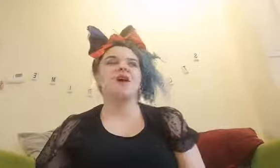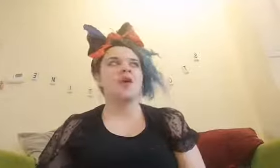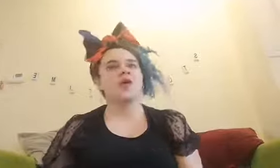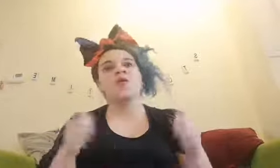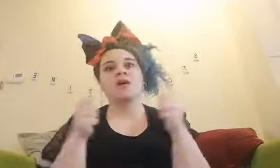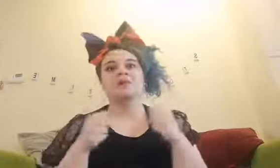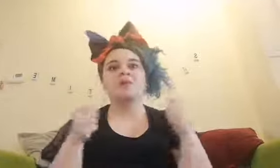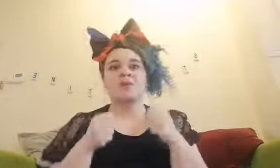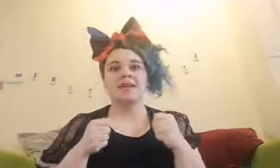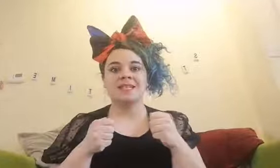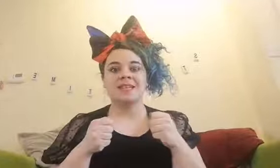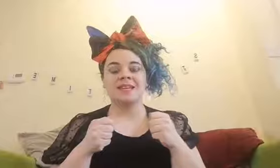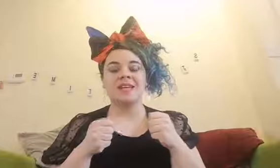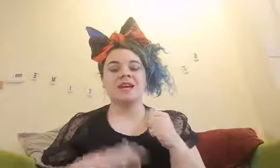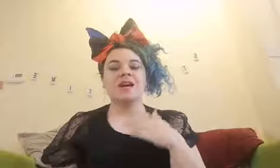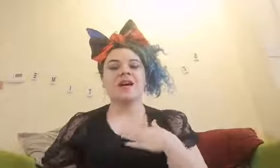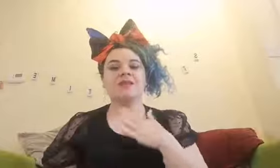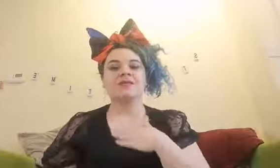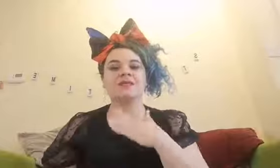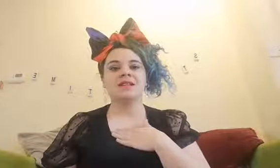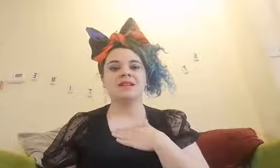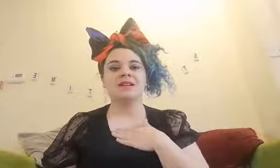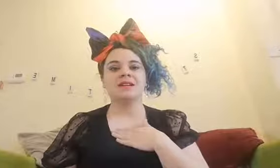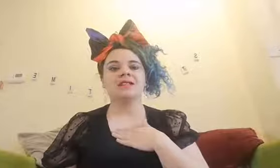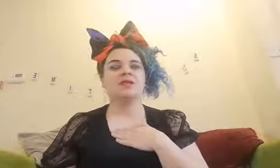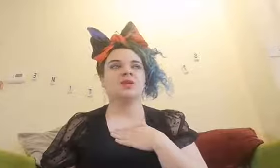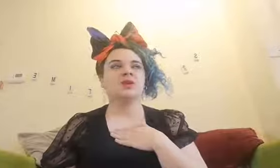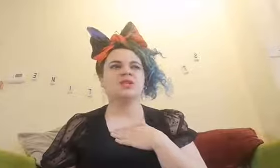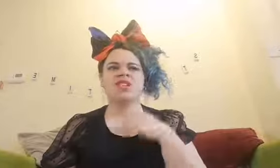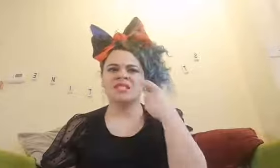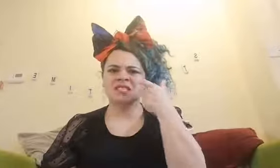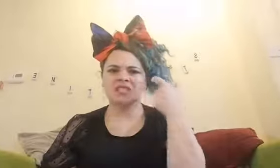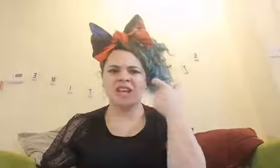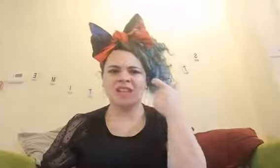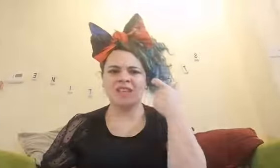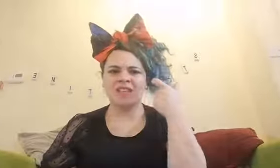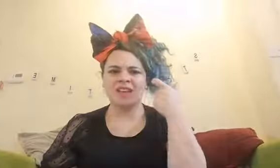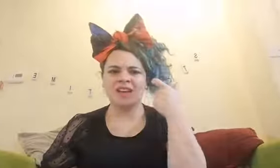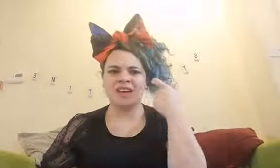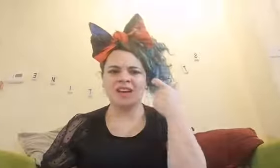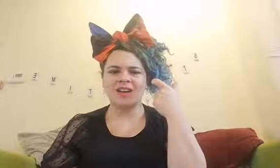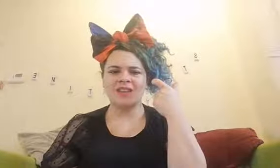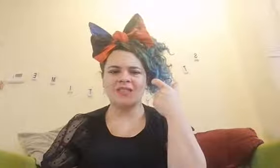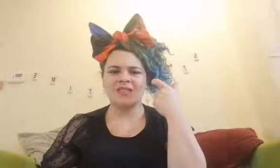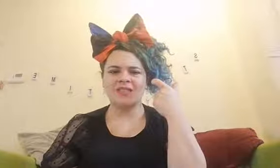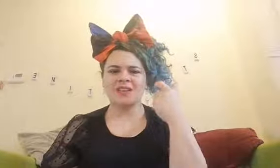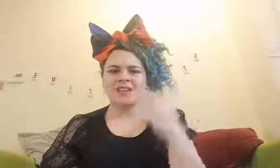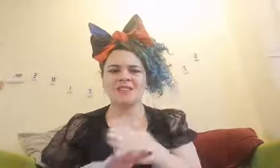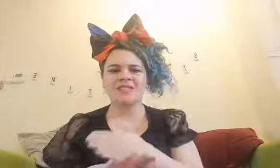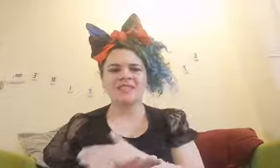So whilst we're waiting, I would really like to just check the latency